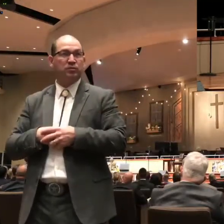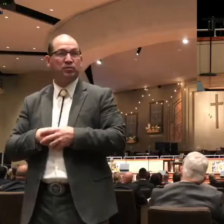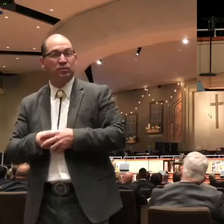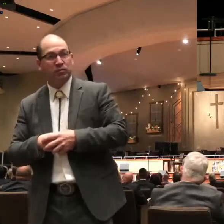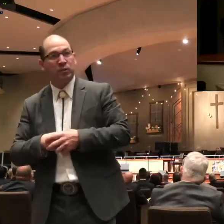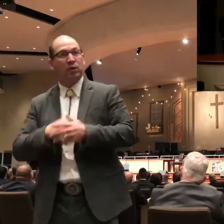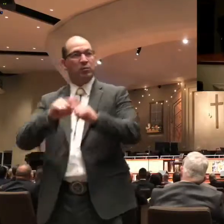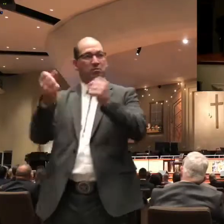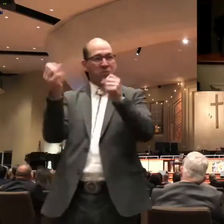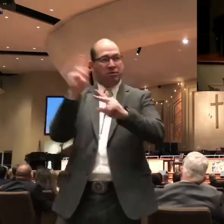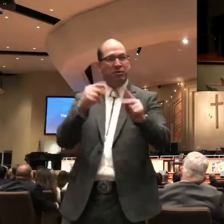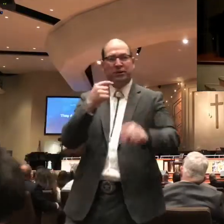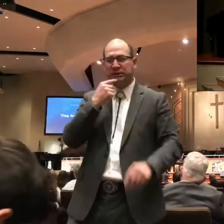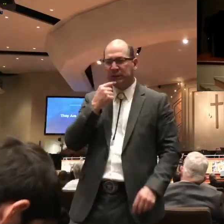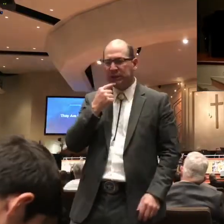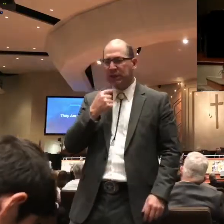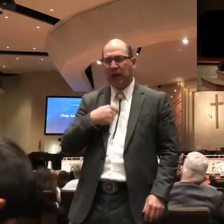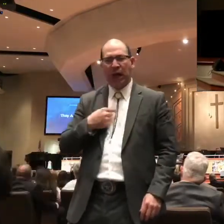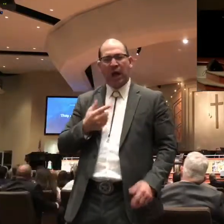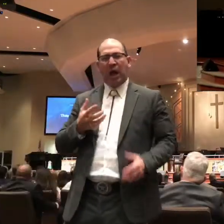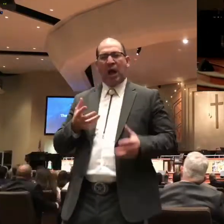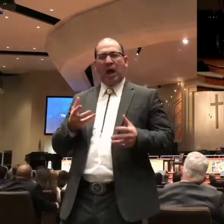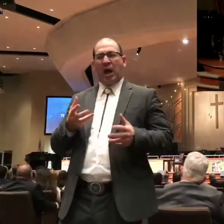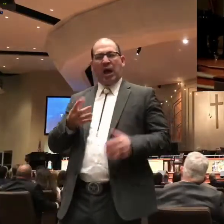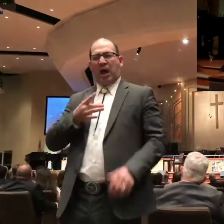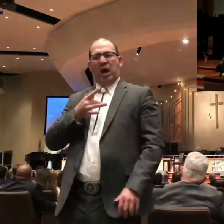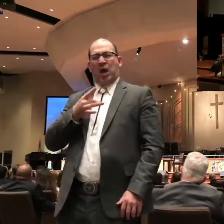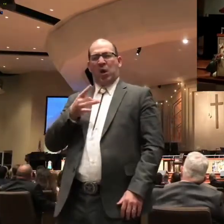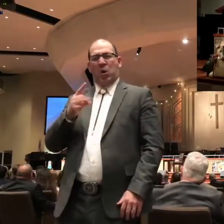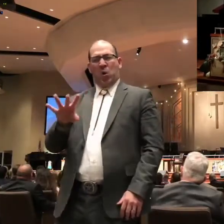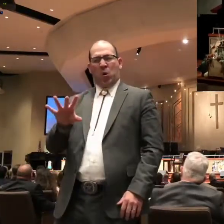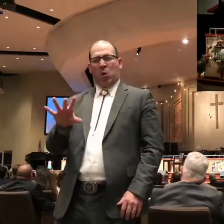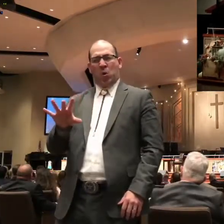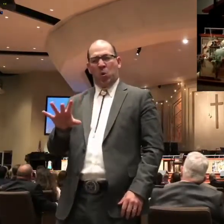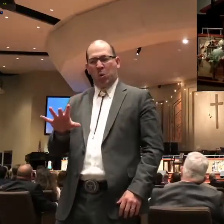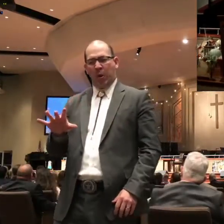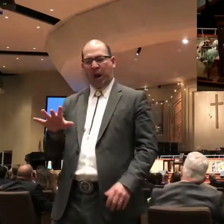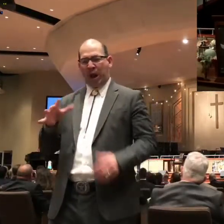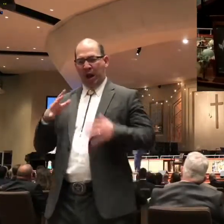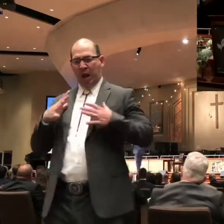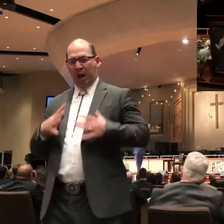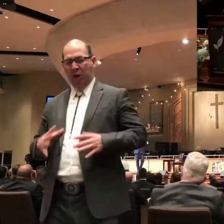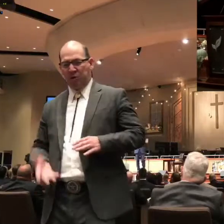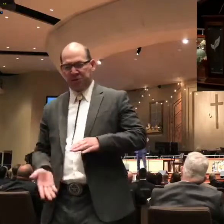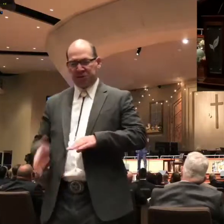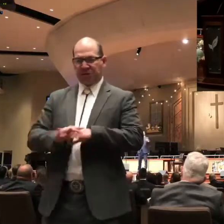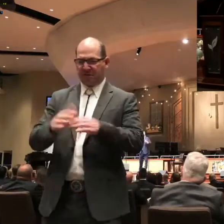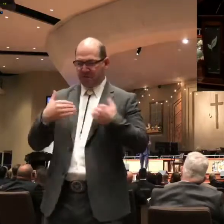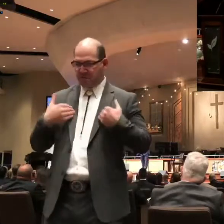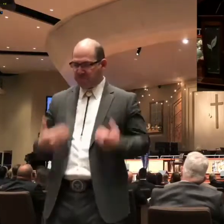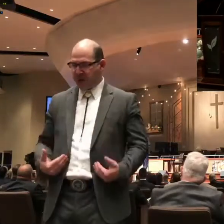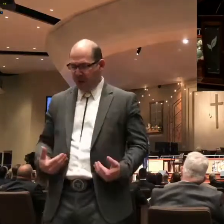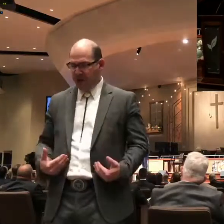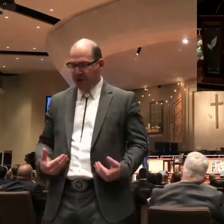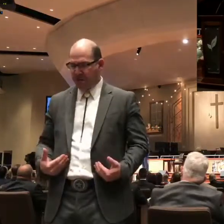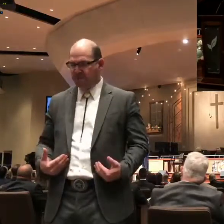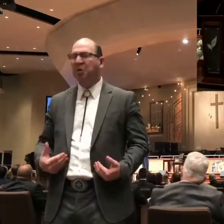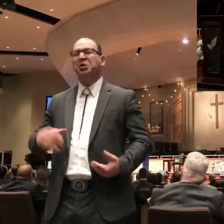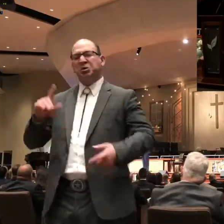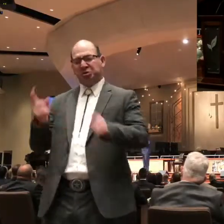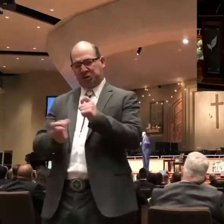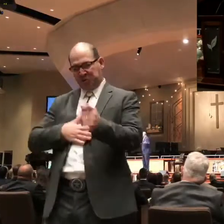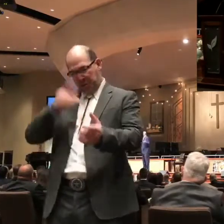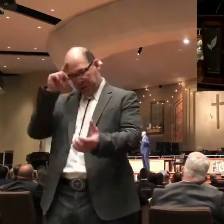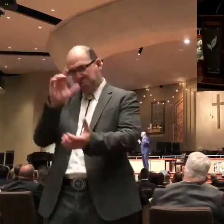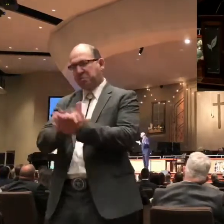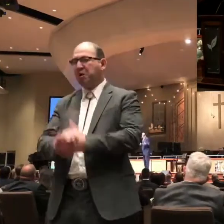There are those who would say, I don't like the idea of modest apparel. I don't like the idea of abstinence. I don't like the idea of holy